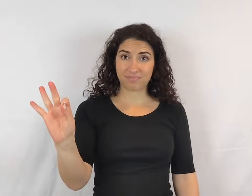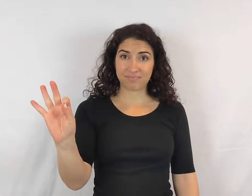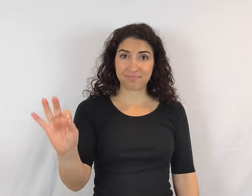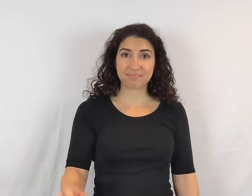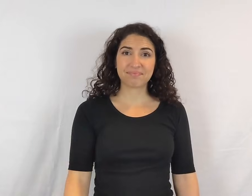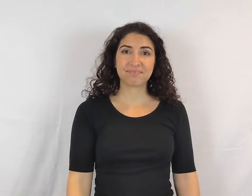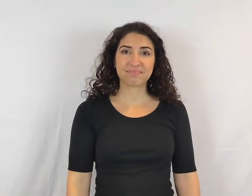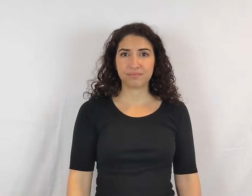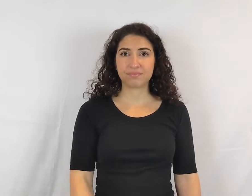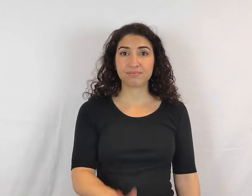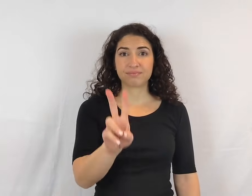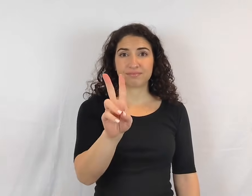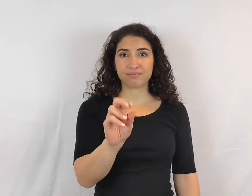2009.